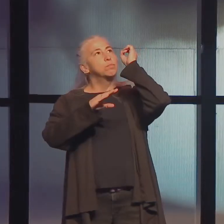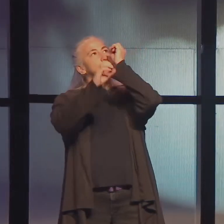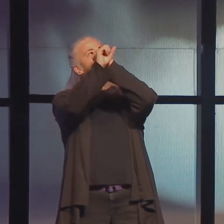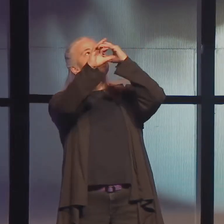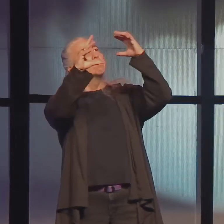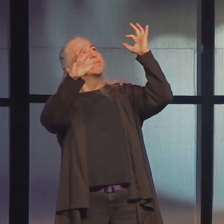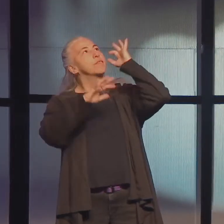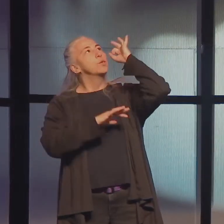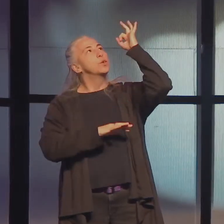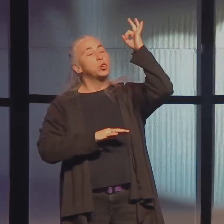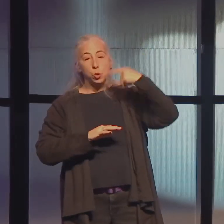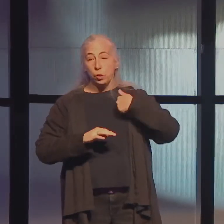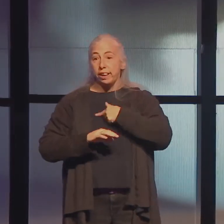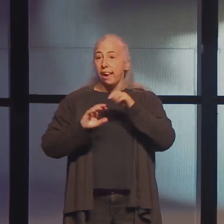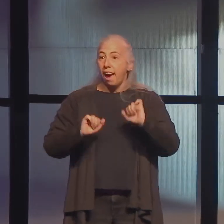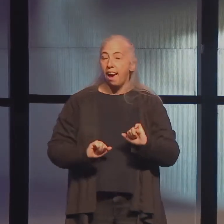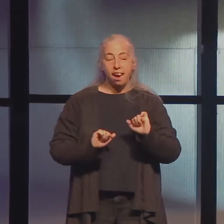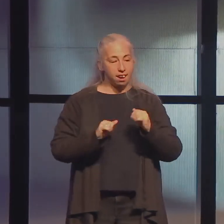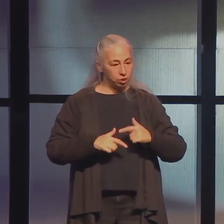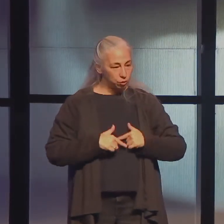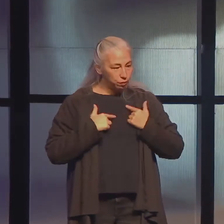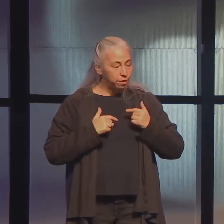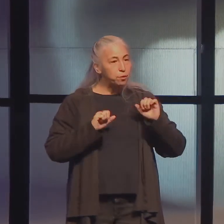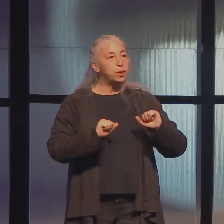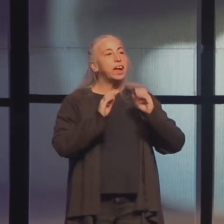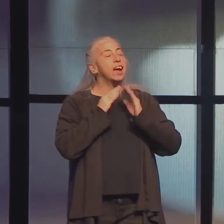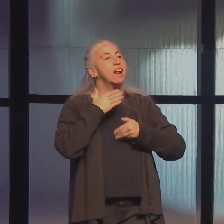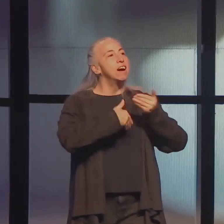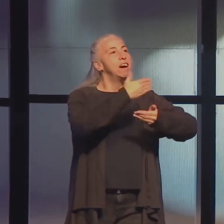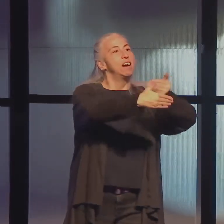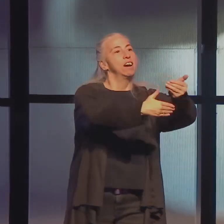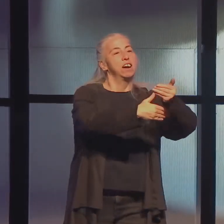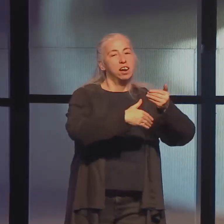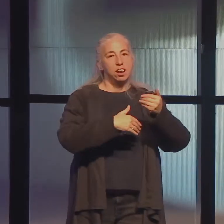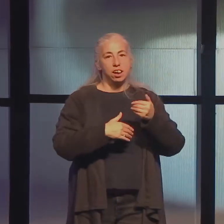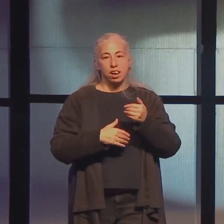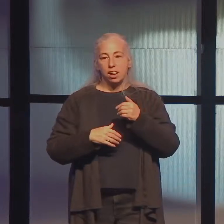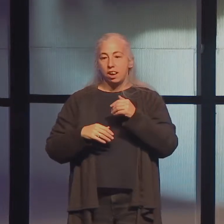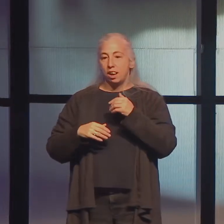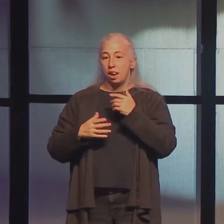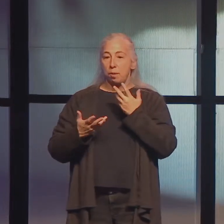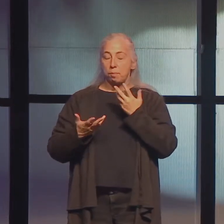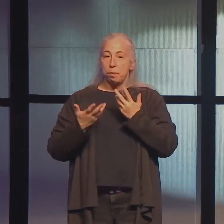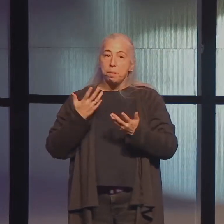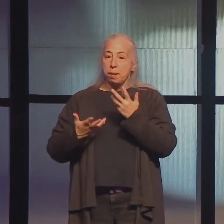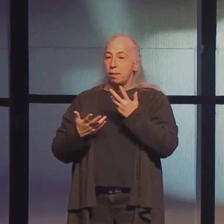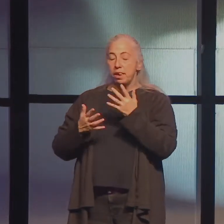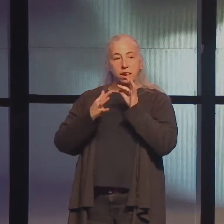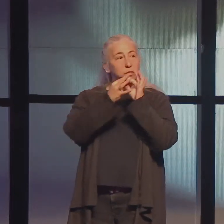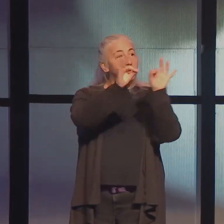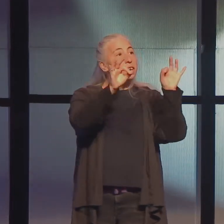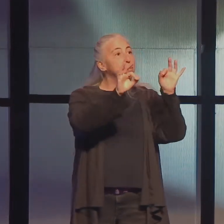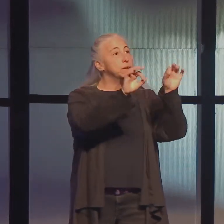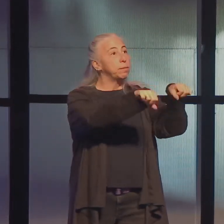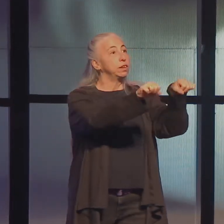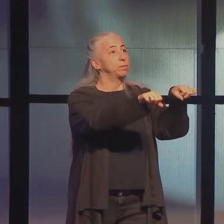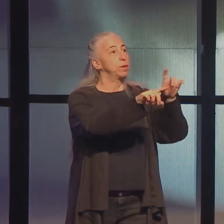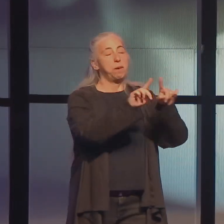forward. They'd rather return to slavery and trust that freedom is possible. Might look different, but they'd rather go